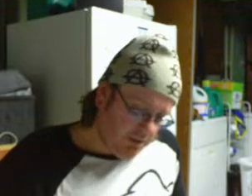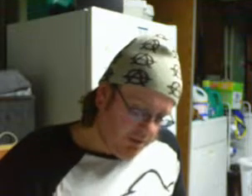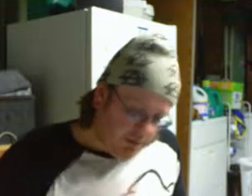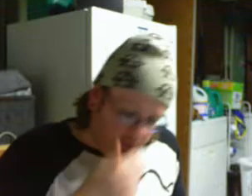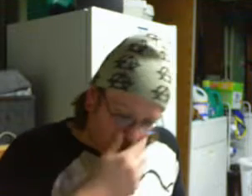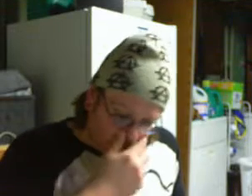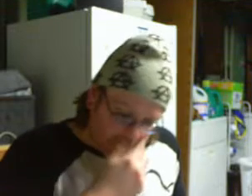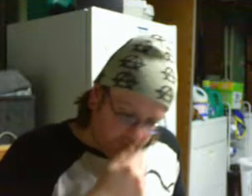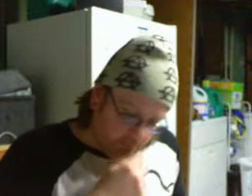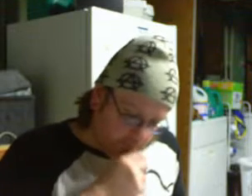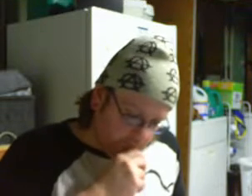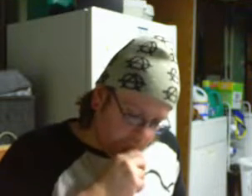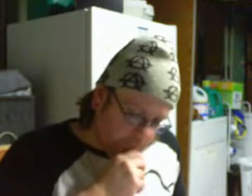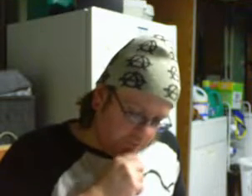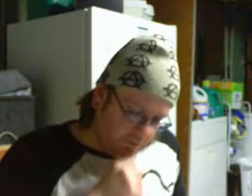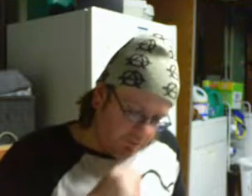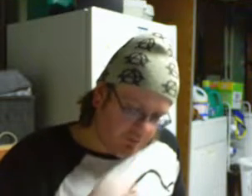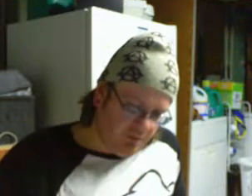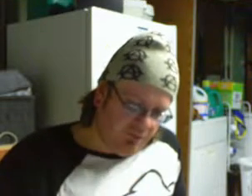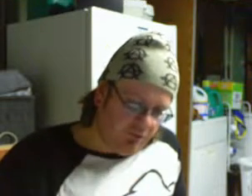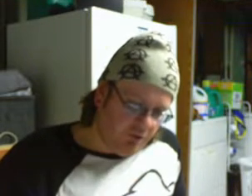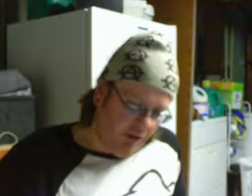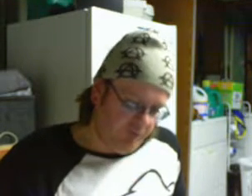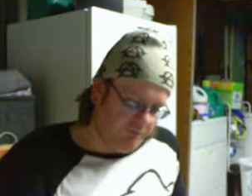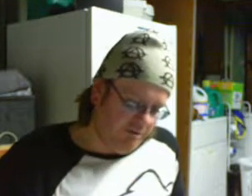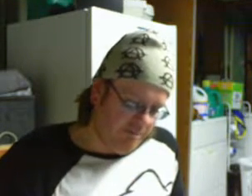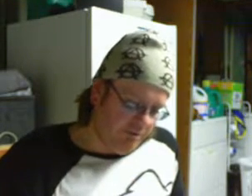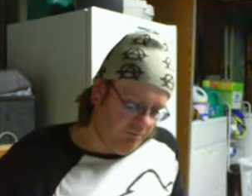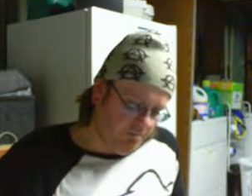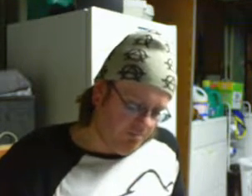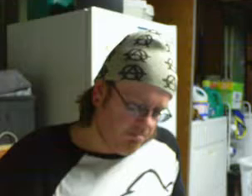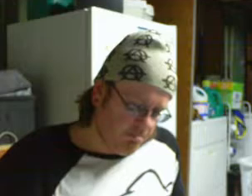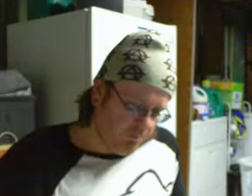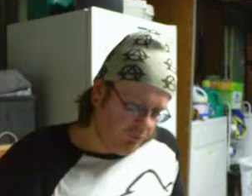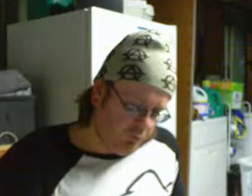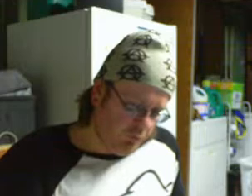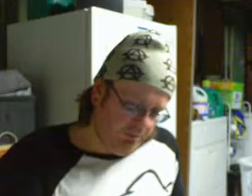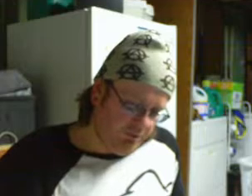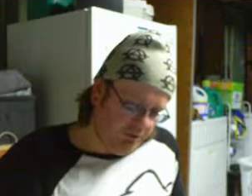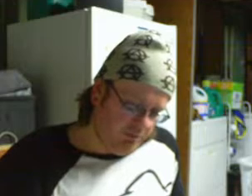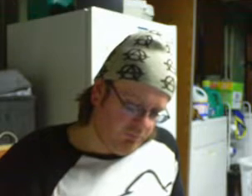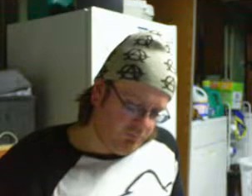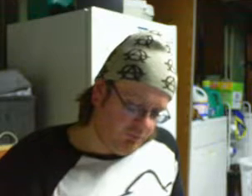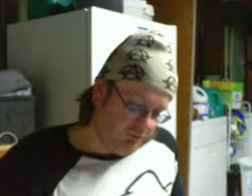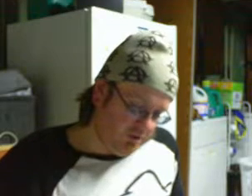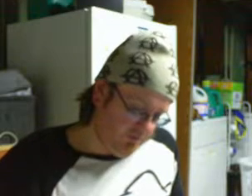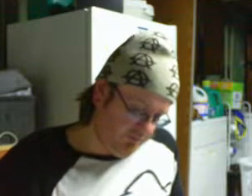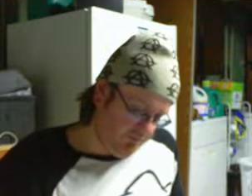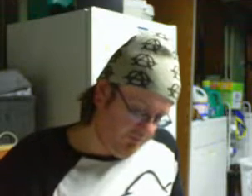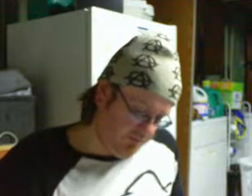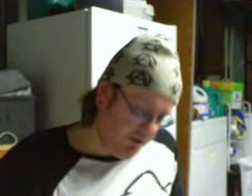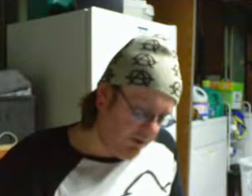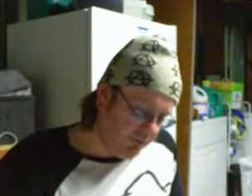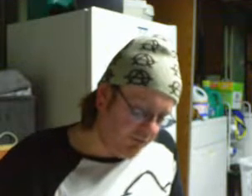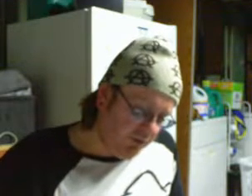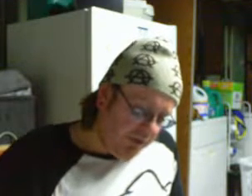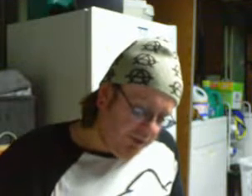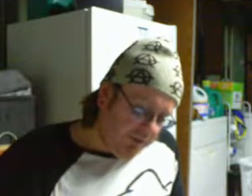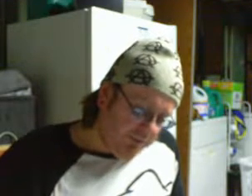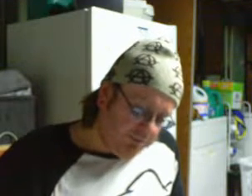28. Now, this is a story about two women that come before Solomon, and it says, if it please